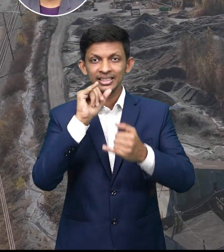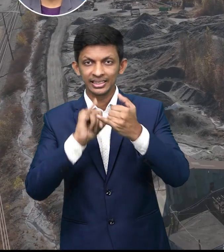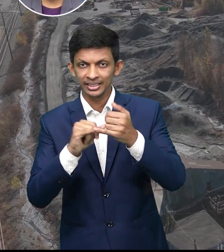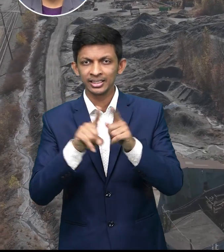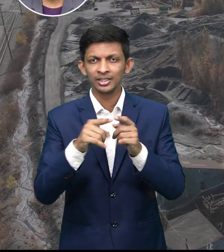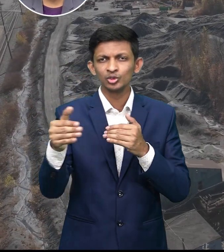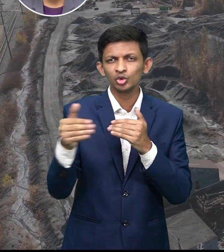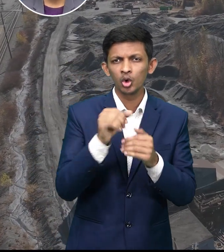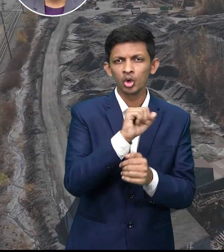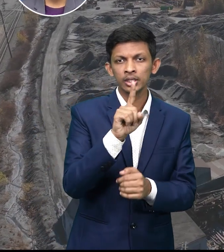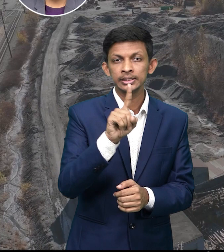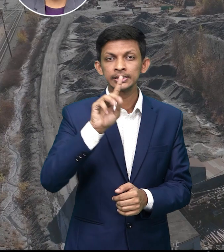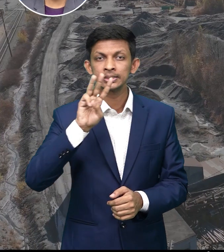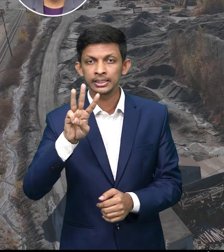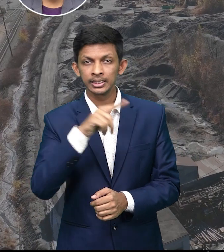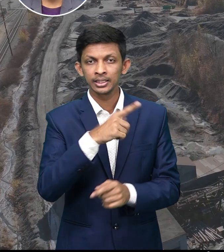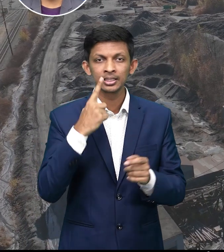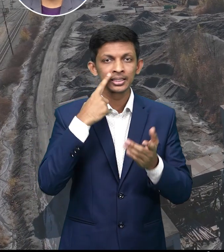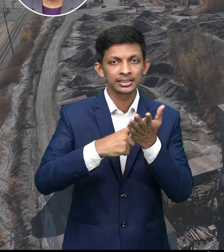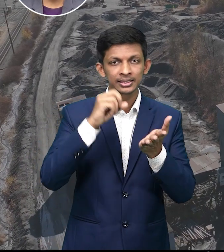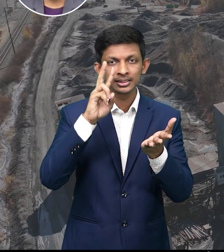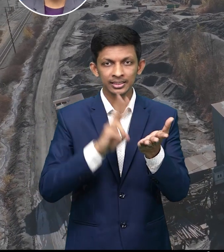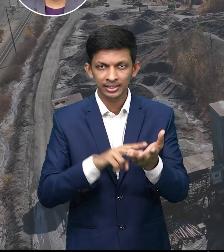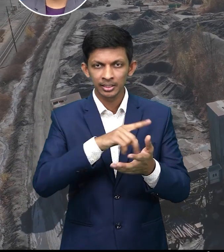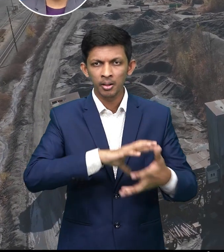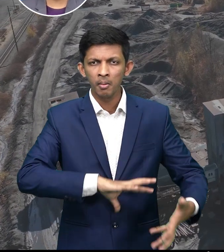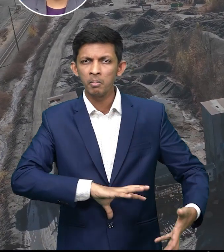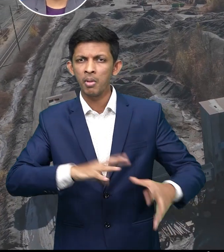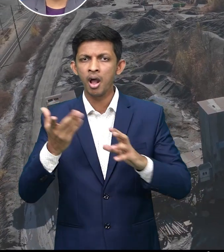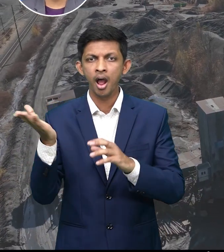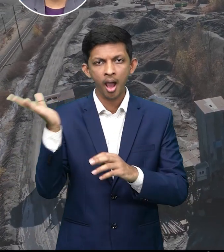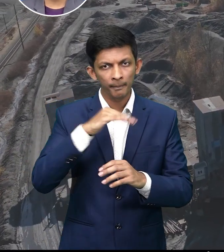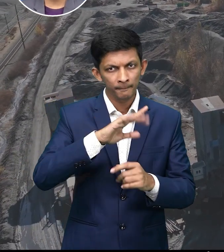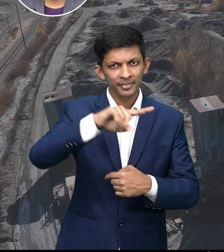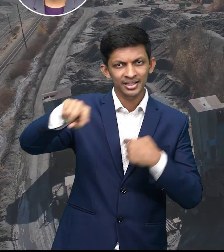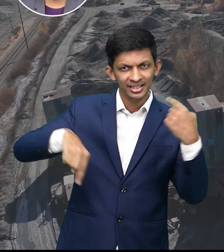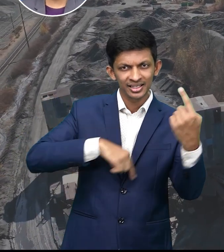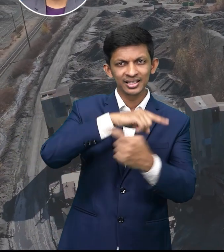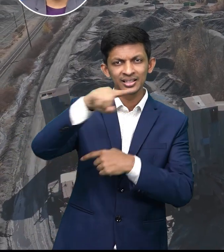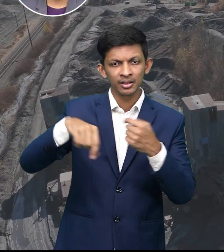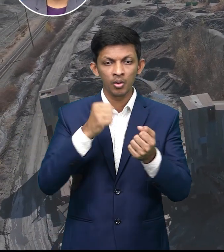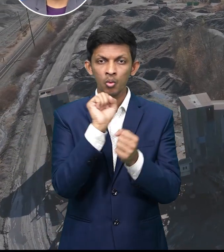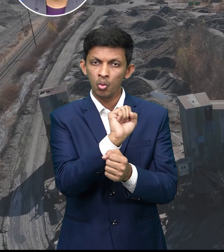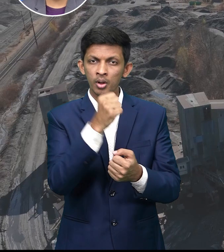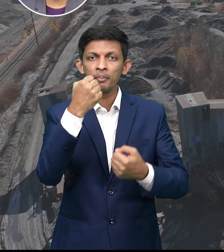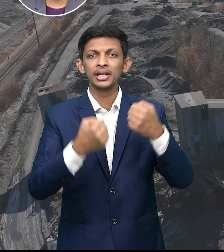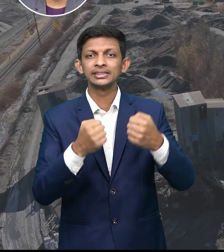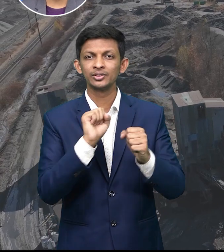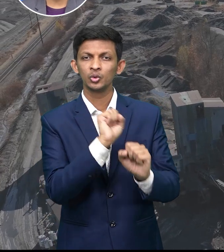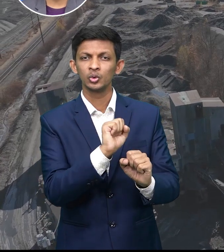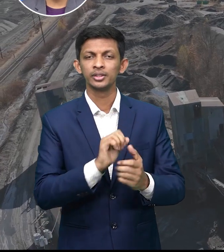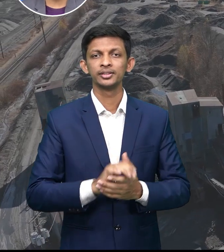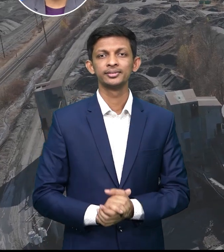In the United States, nearly one-third of the iron produced comes from